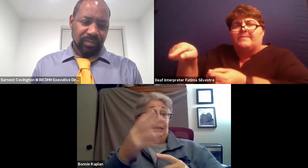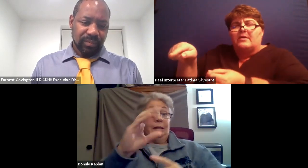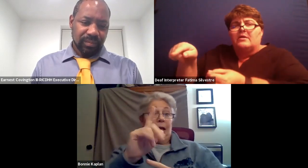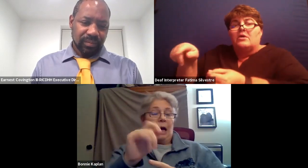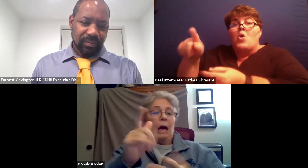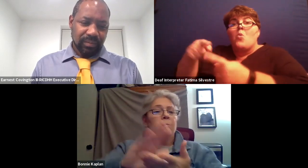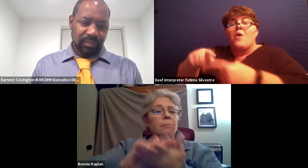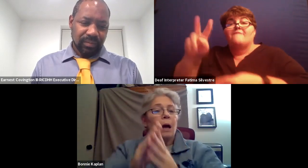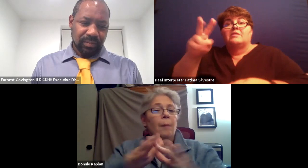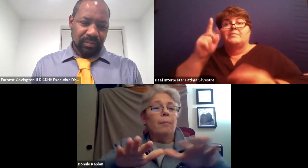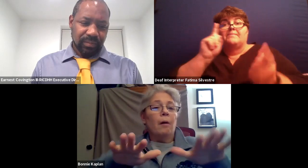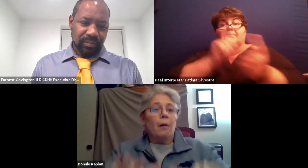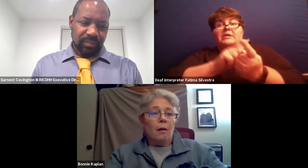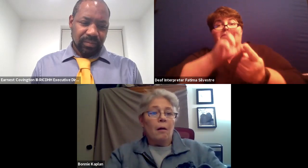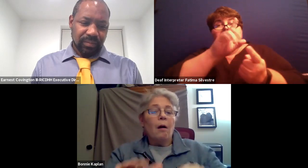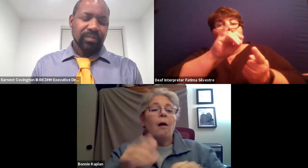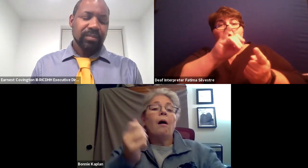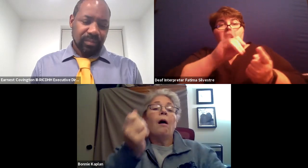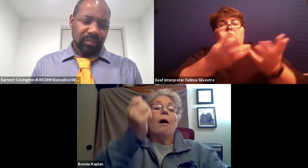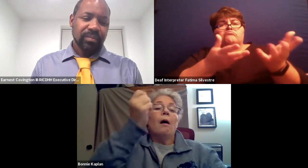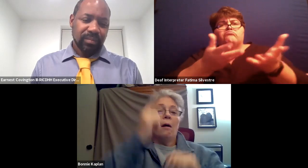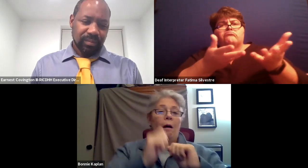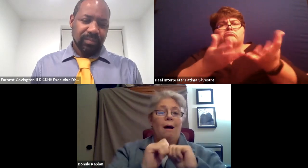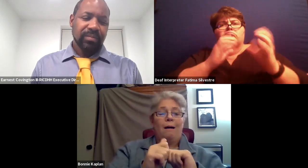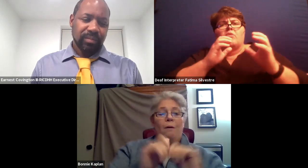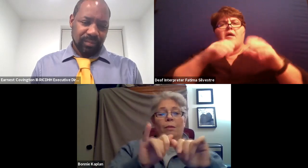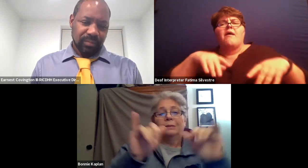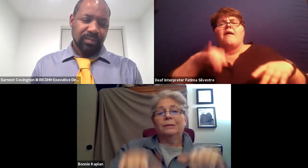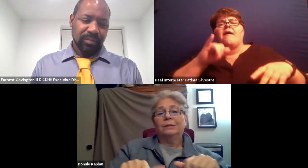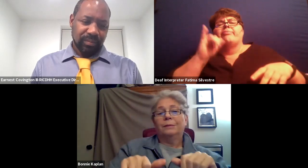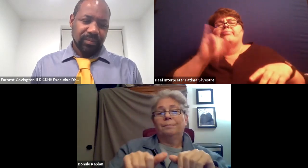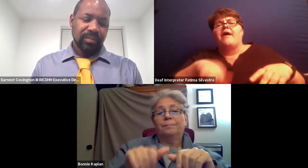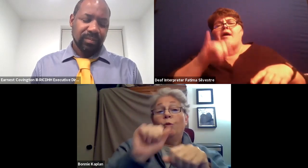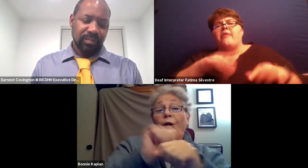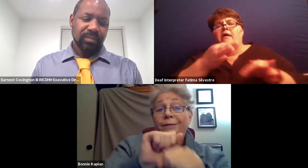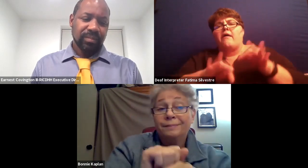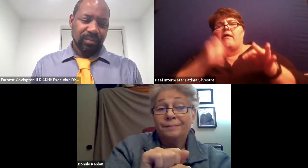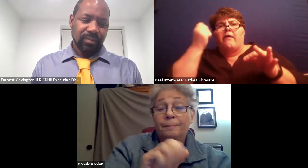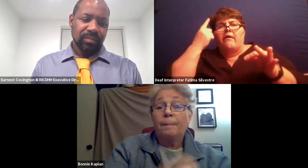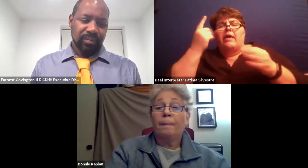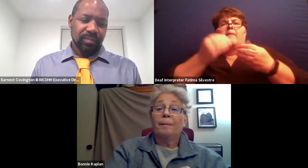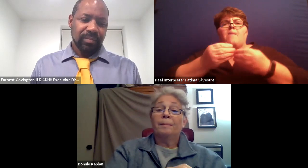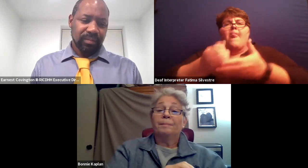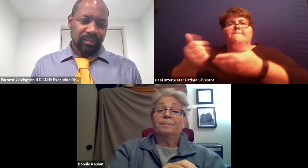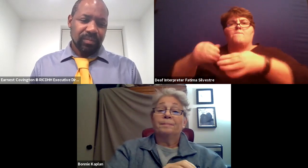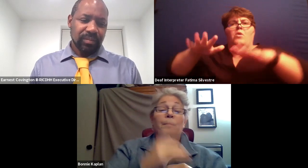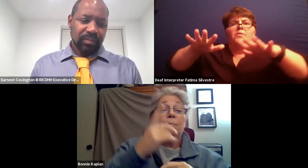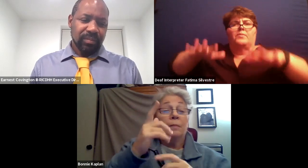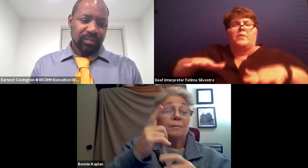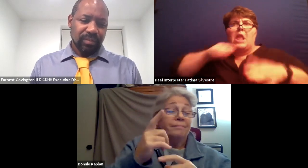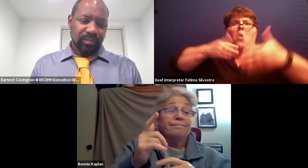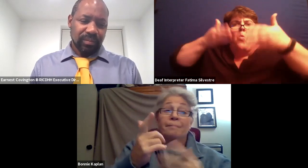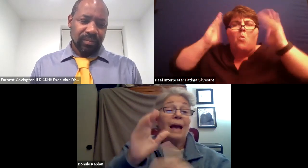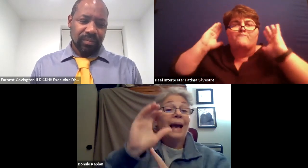which can be so overwhelming. Certified deaf interpreters can be a calming agent. They are familiar with the system.